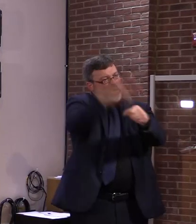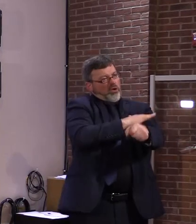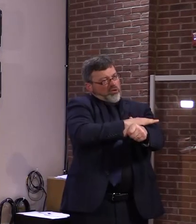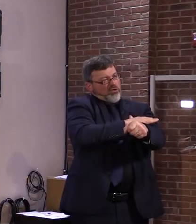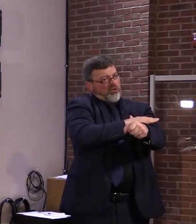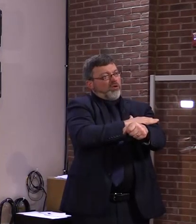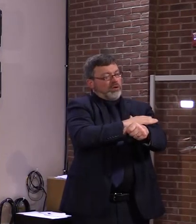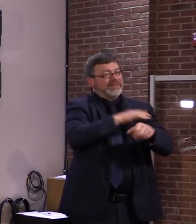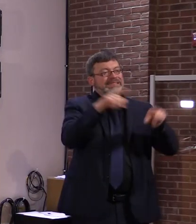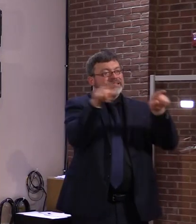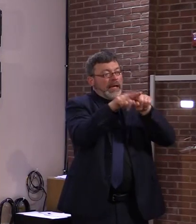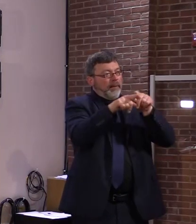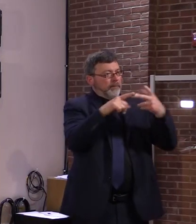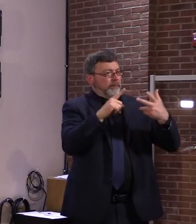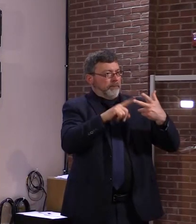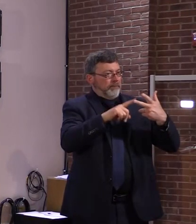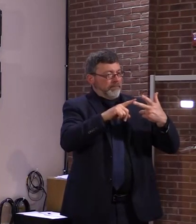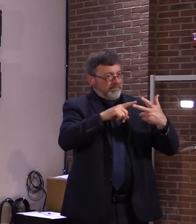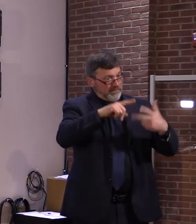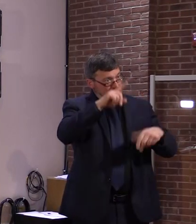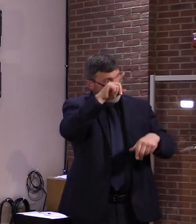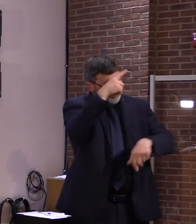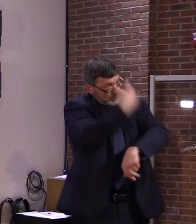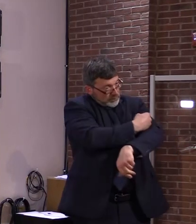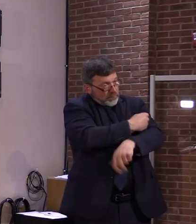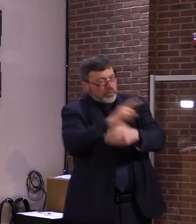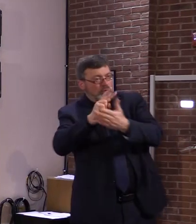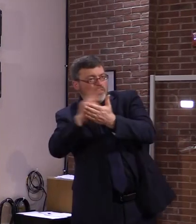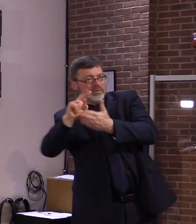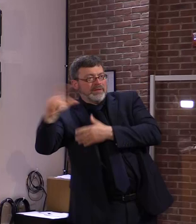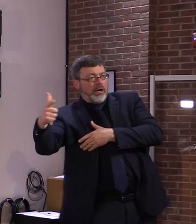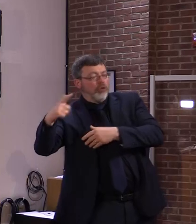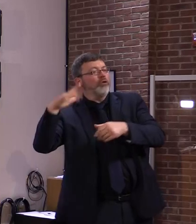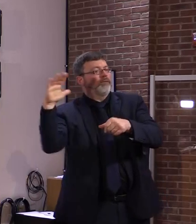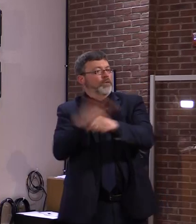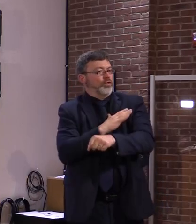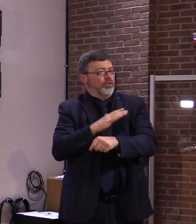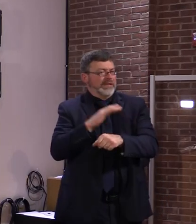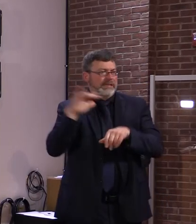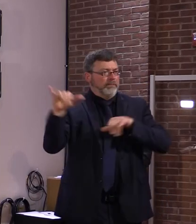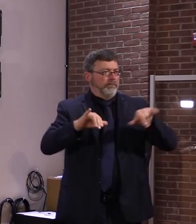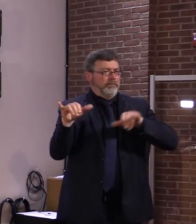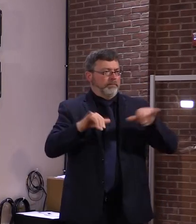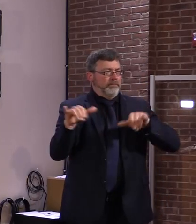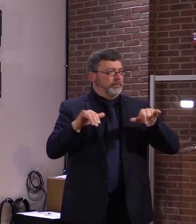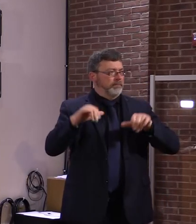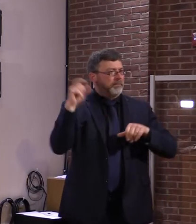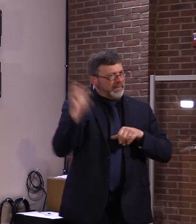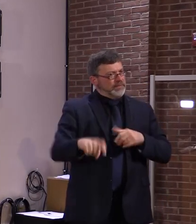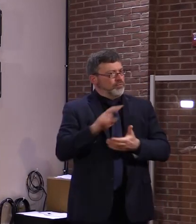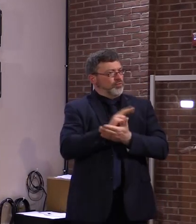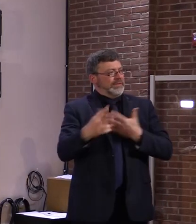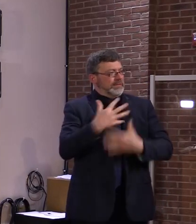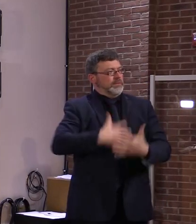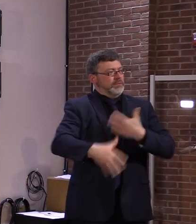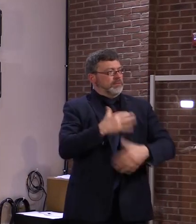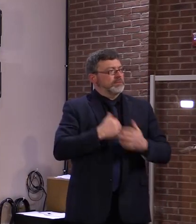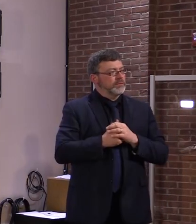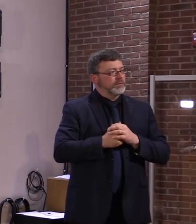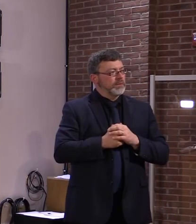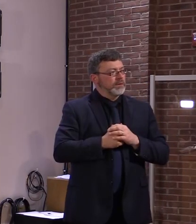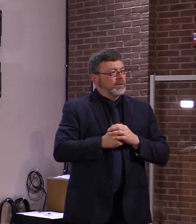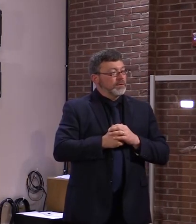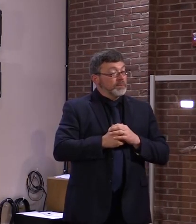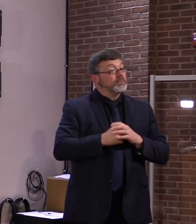guidance. It does not apply to certain settings, including healthcare settings, which includes